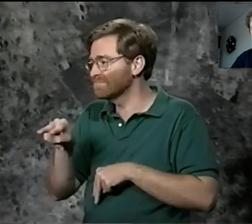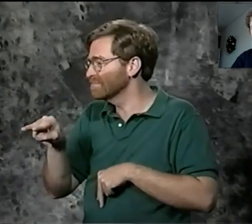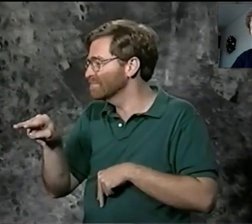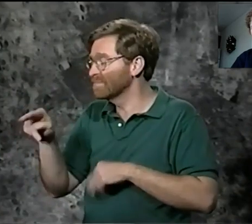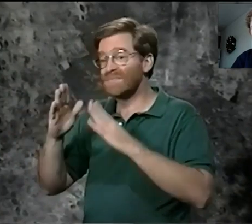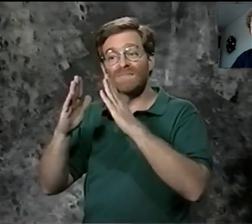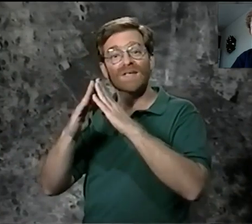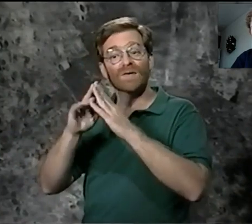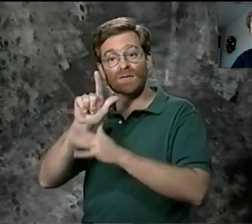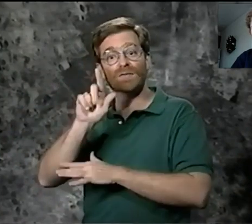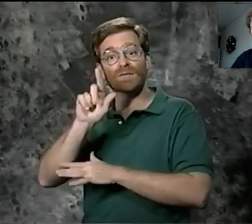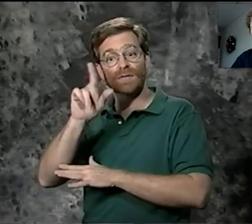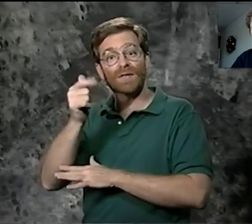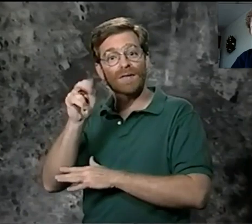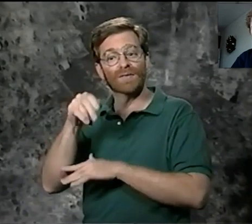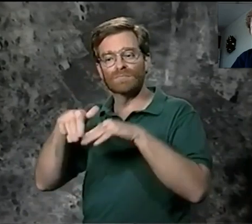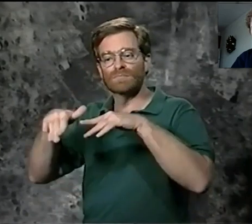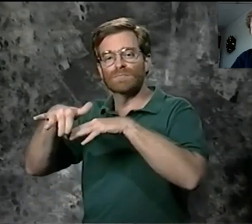and we'll do it all over again.